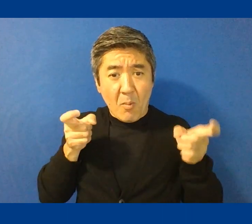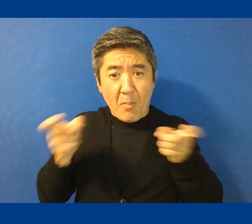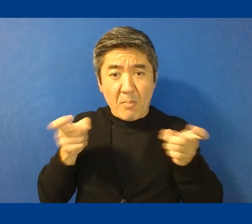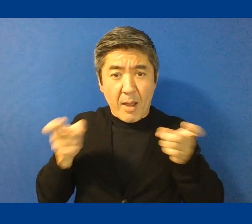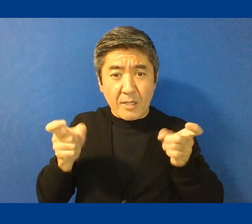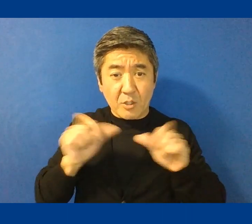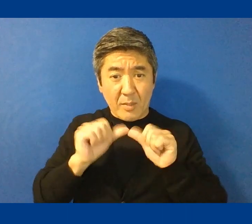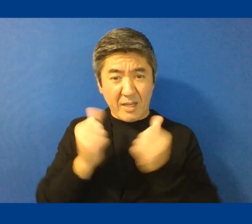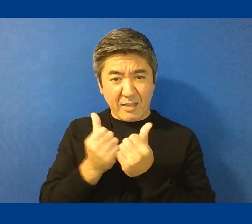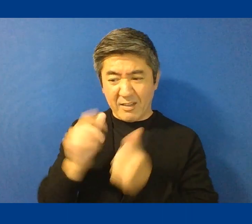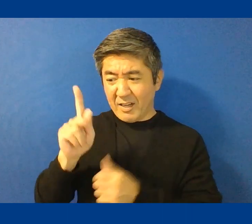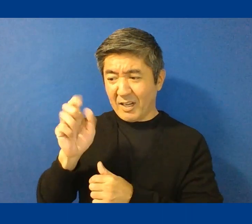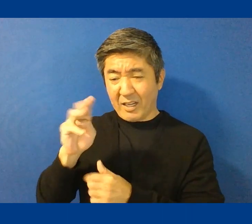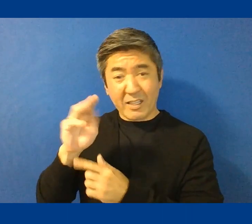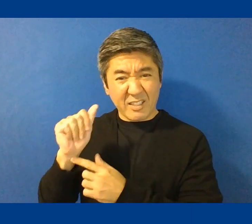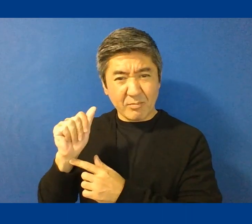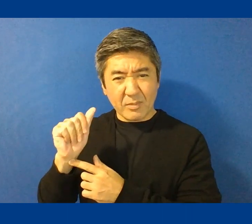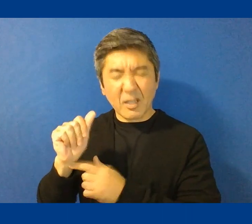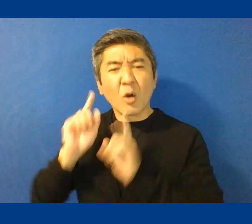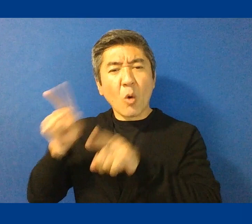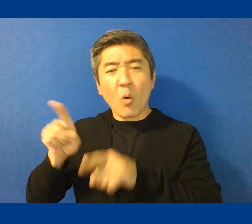KEMA site at